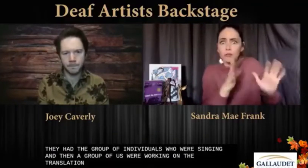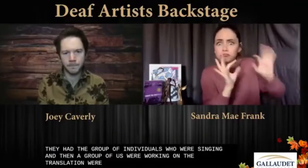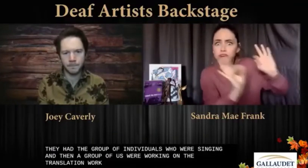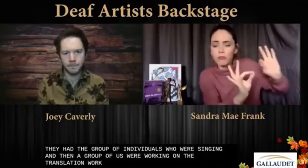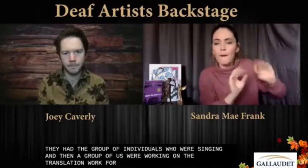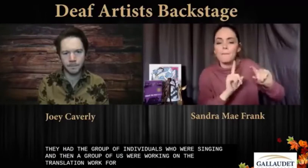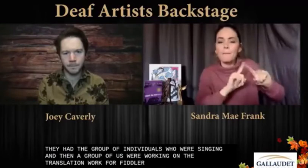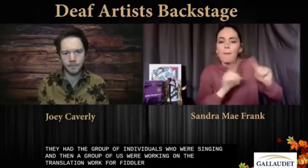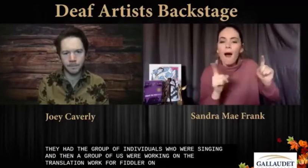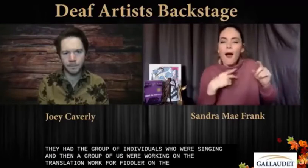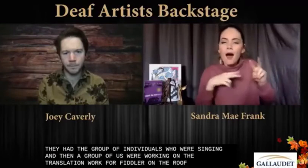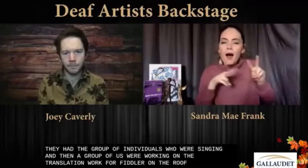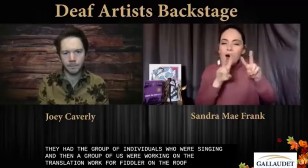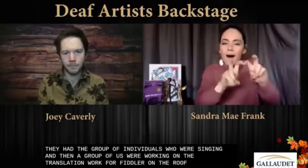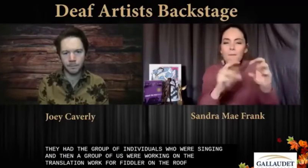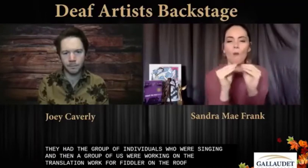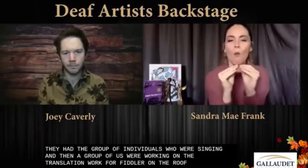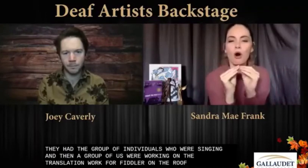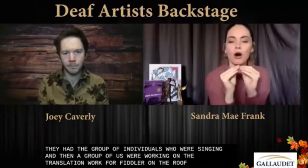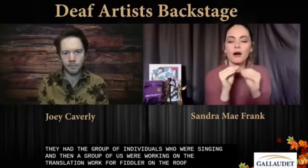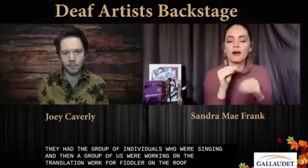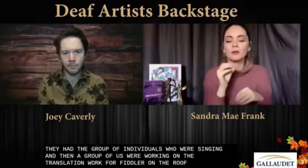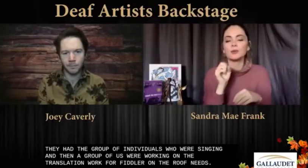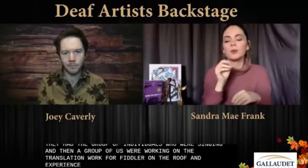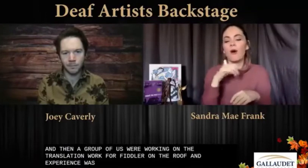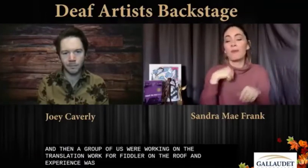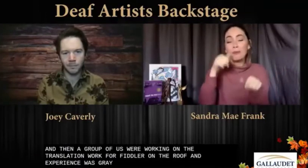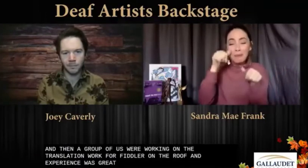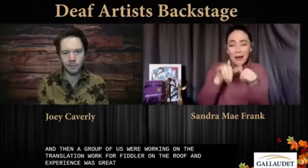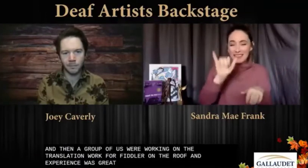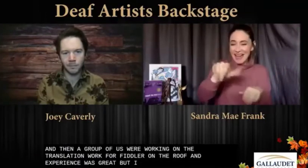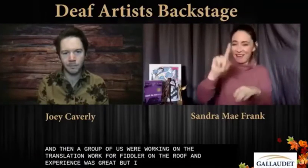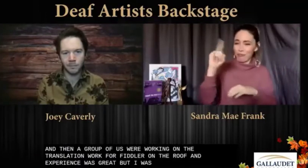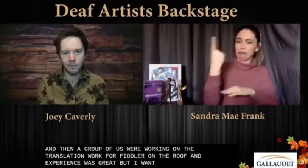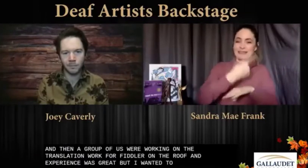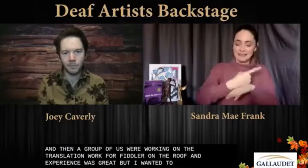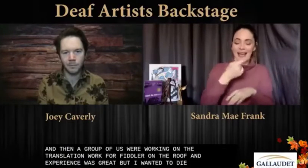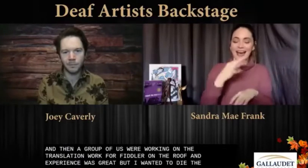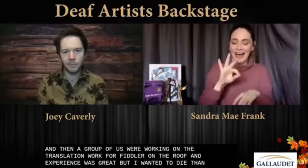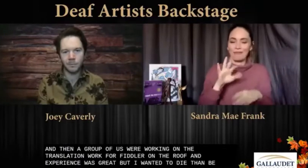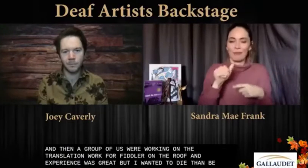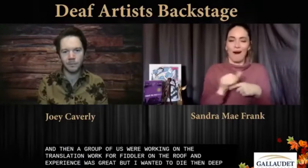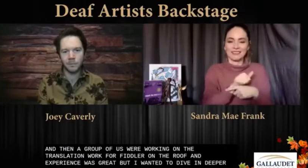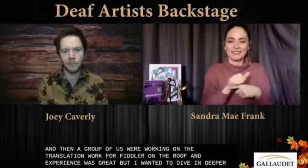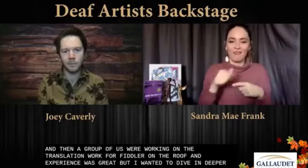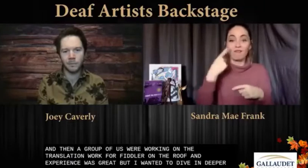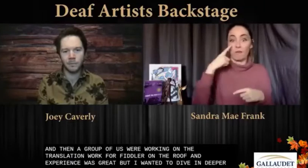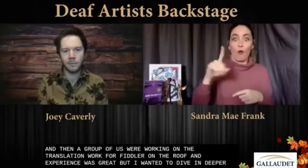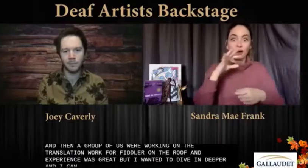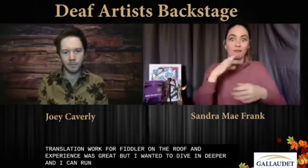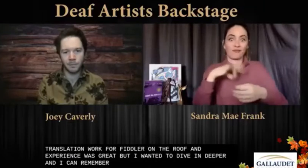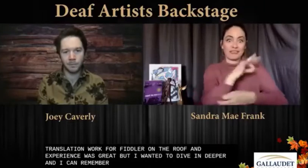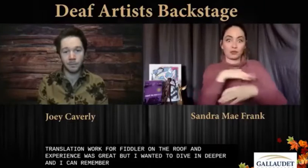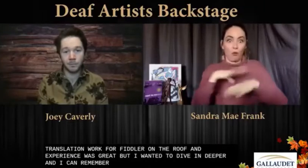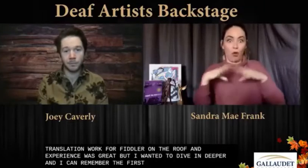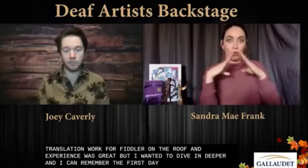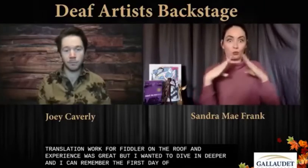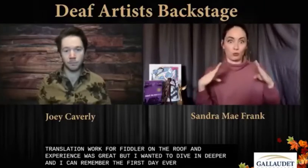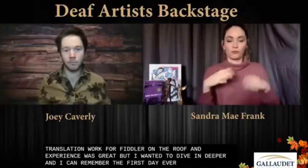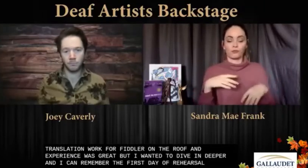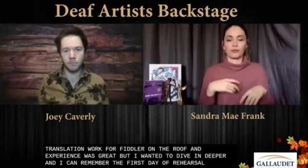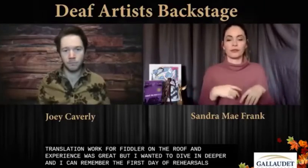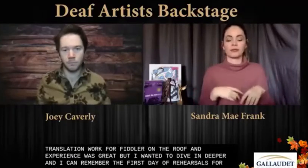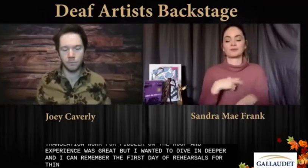work for Fiddler on the Roof and the experience was great but I wanted to dive in deeper and I can remember the first day of